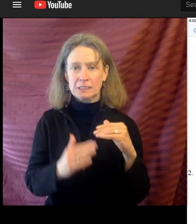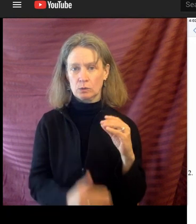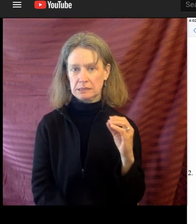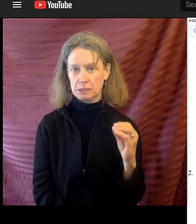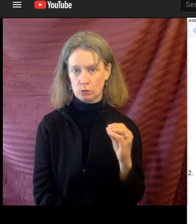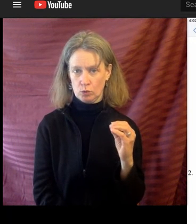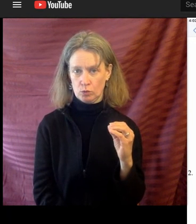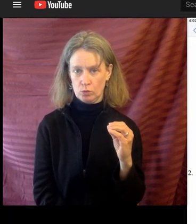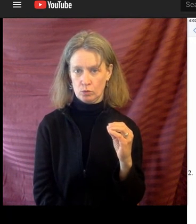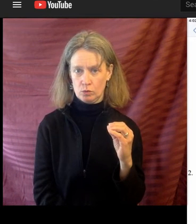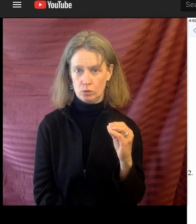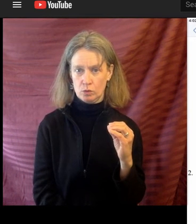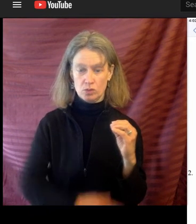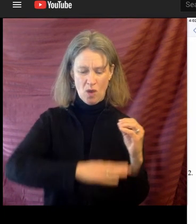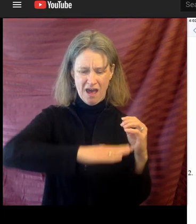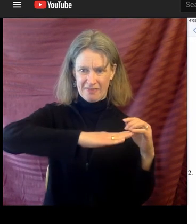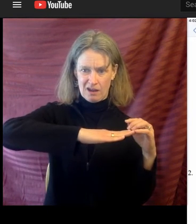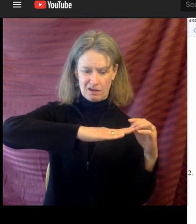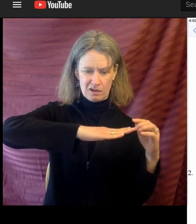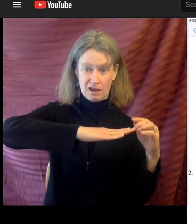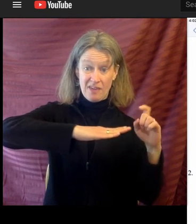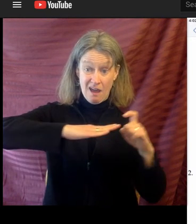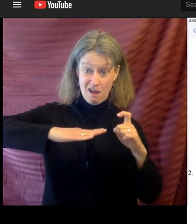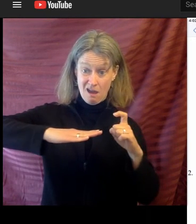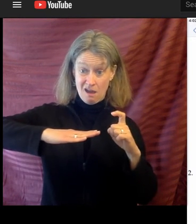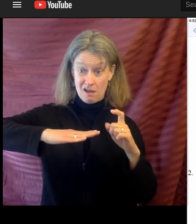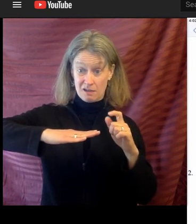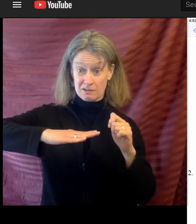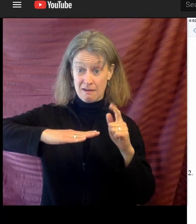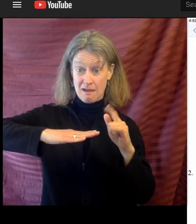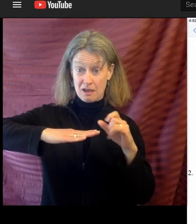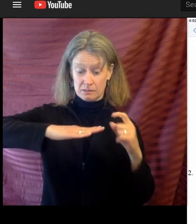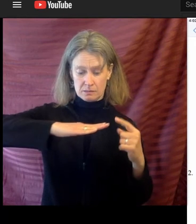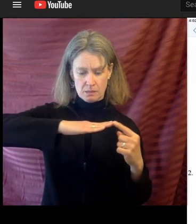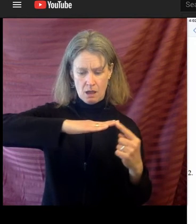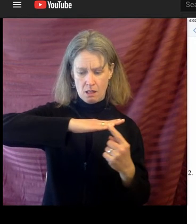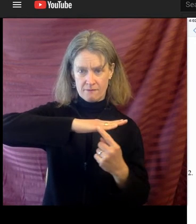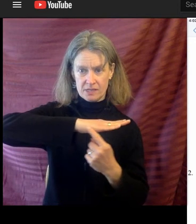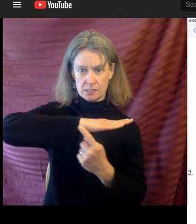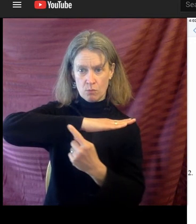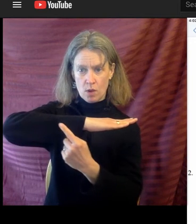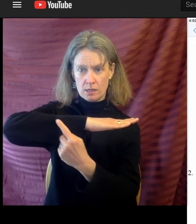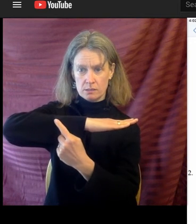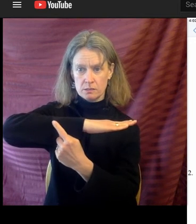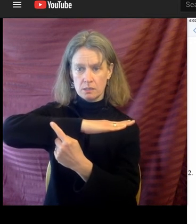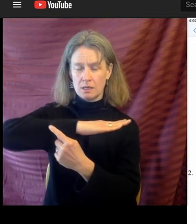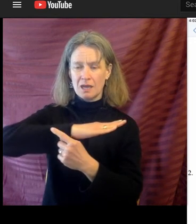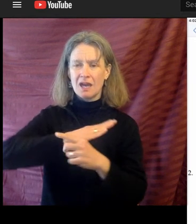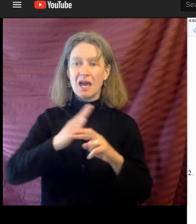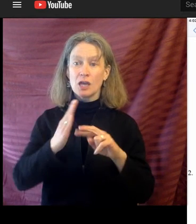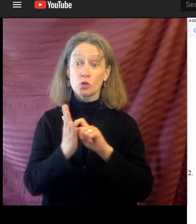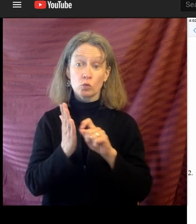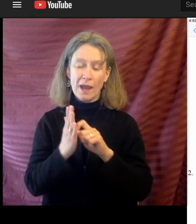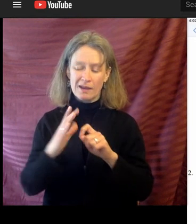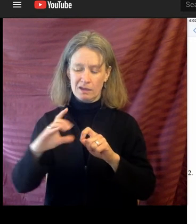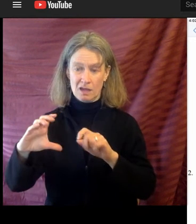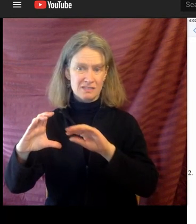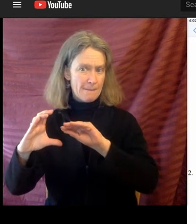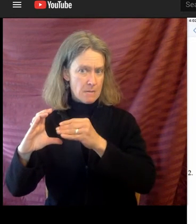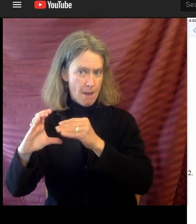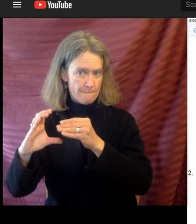So any point on this x-axis, it's going to be a number, comma, 0, because we